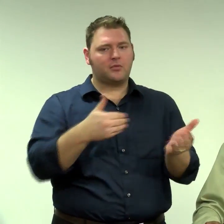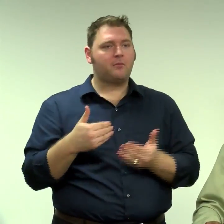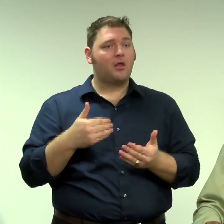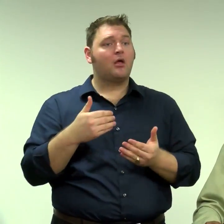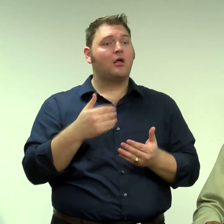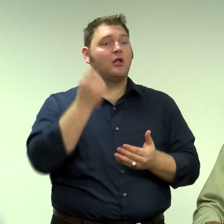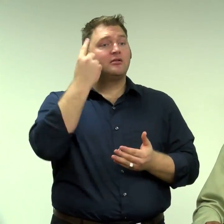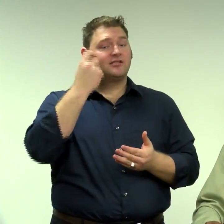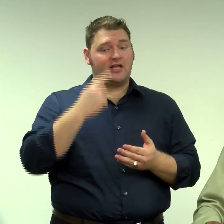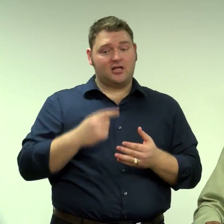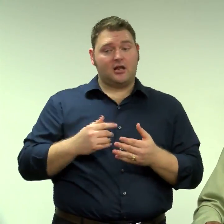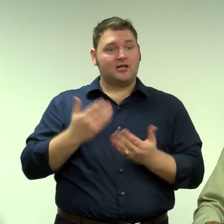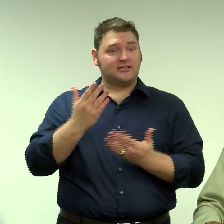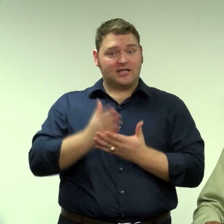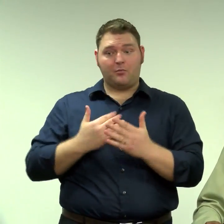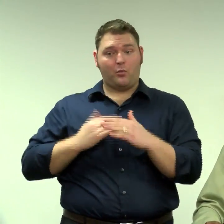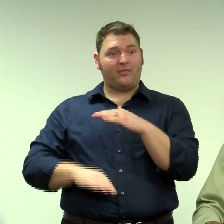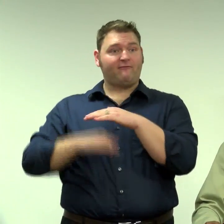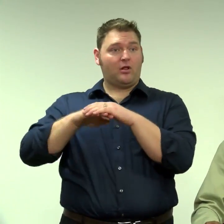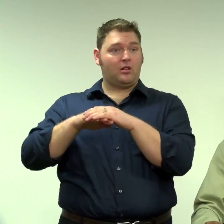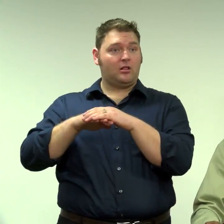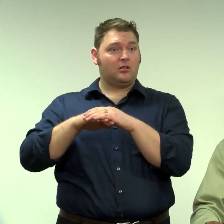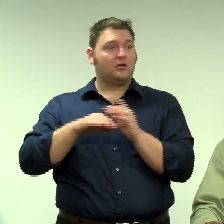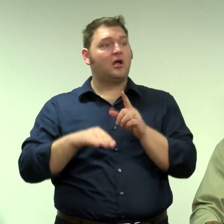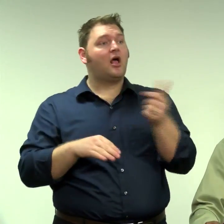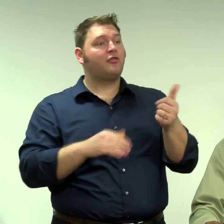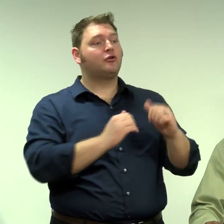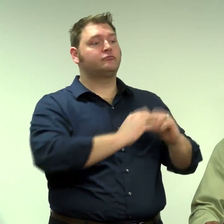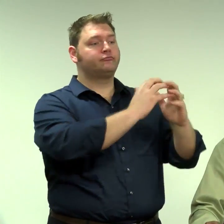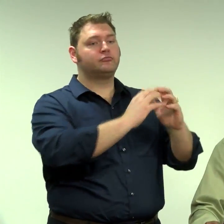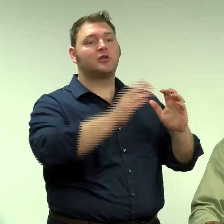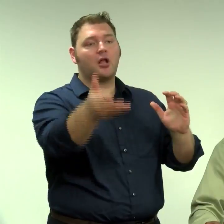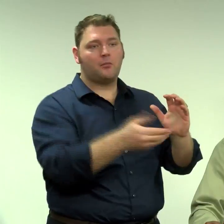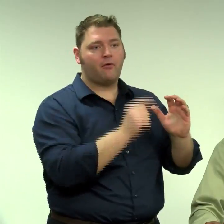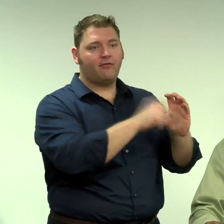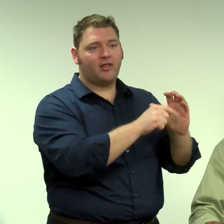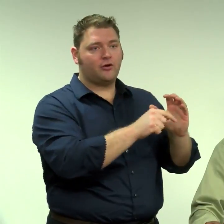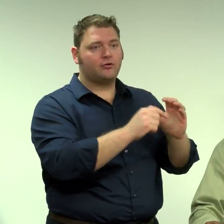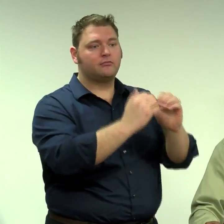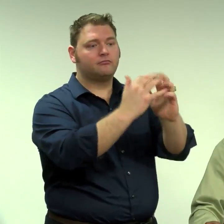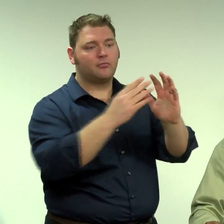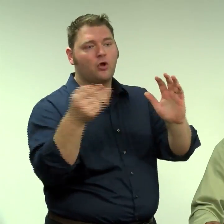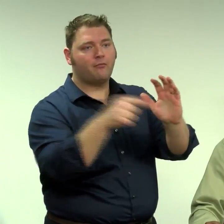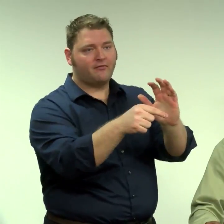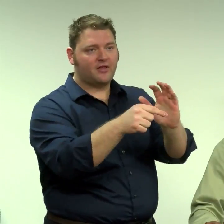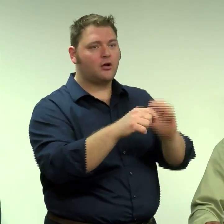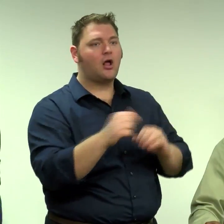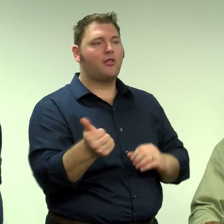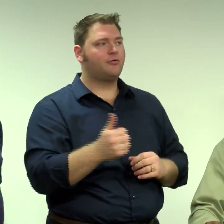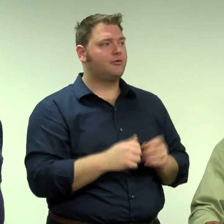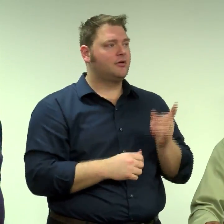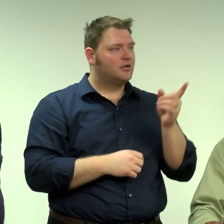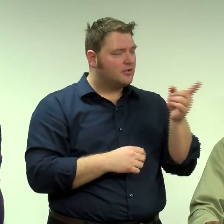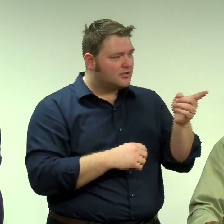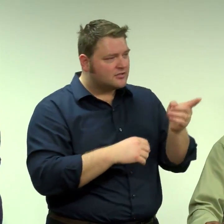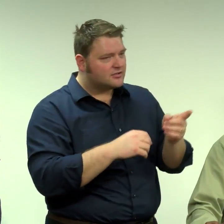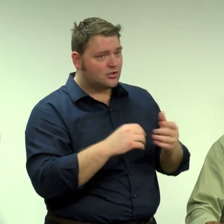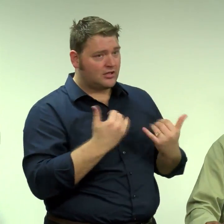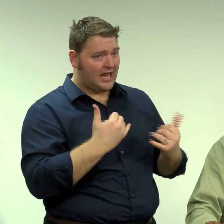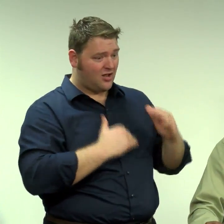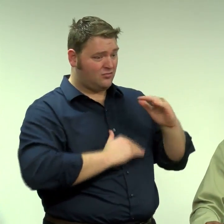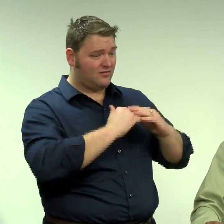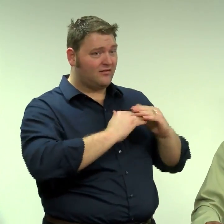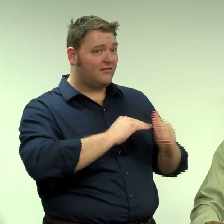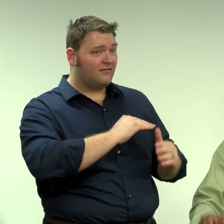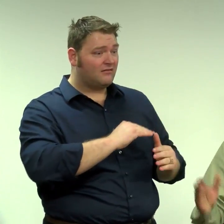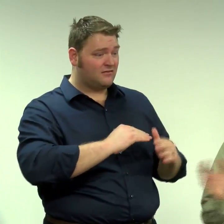provide additional options available. So how close are you at the convention center to saying there's no more room at the end? Well, let's